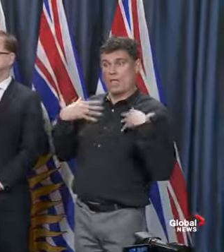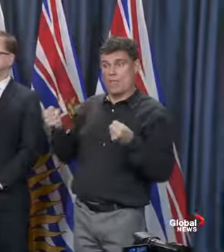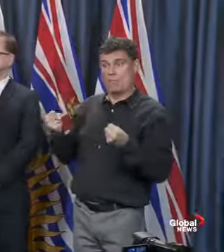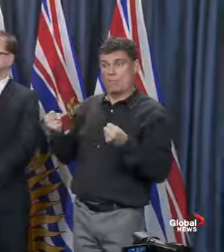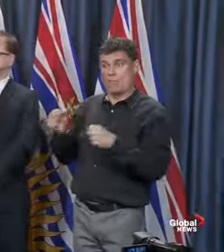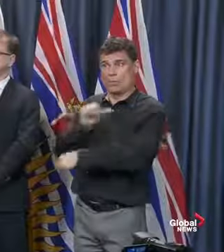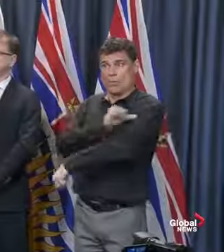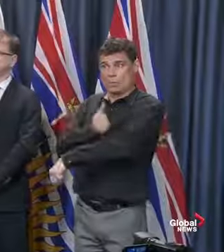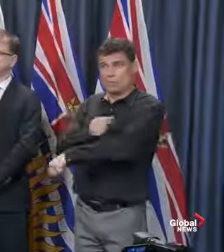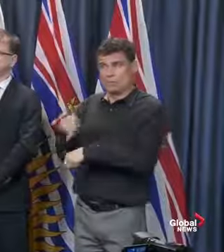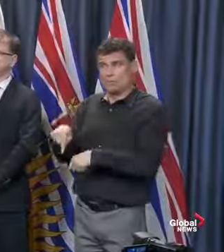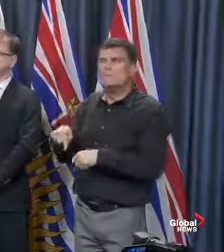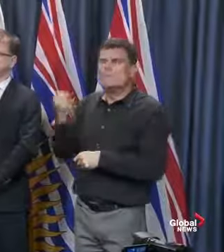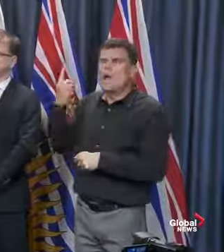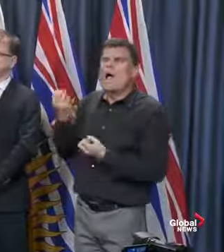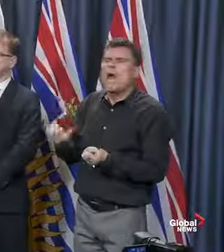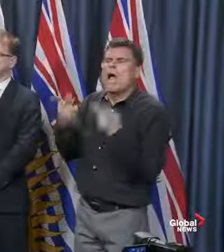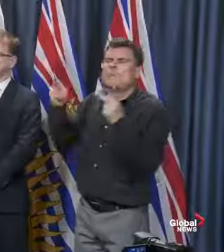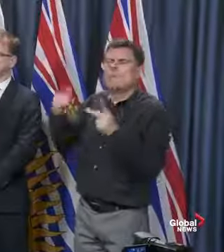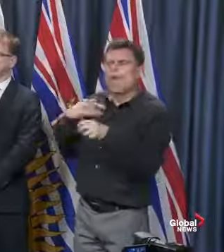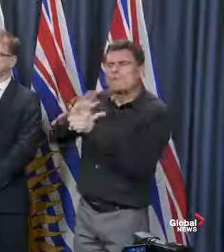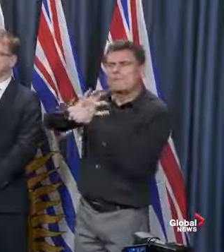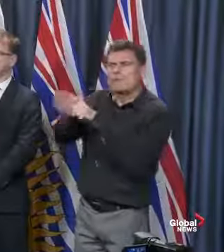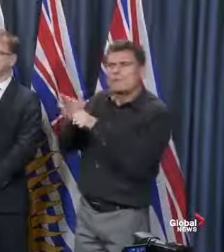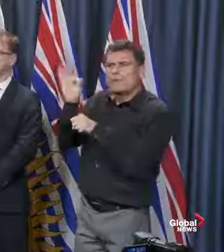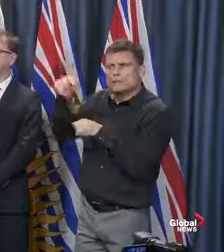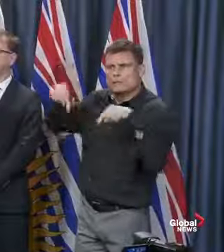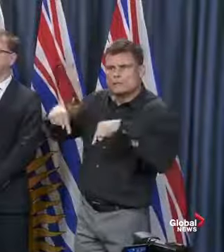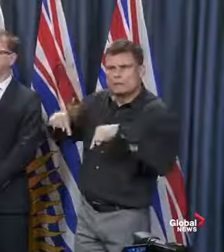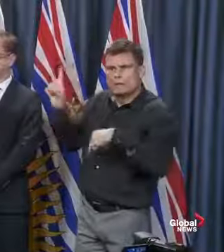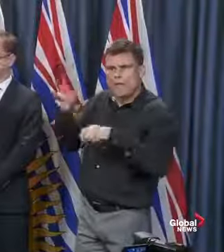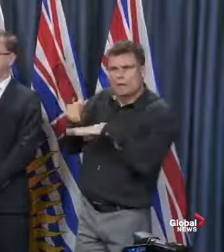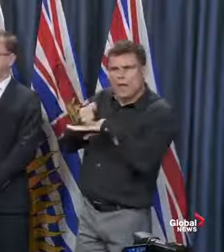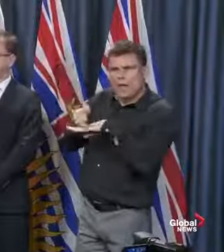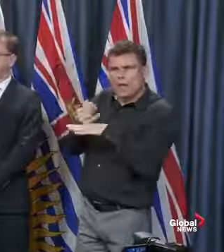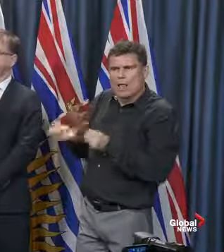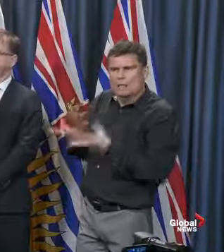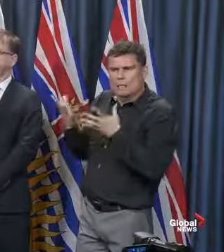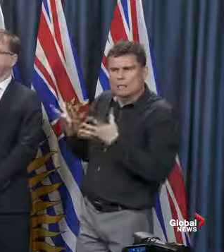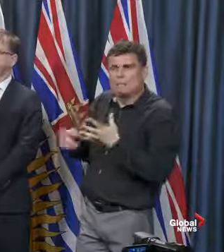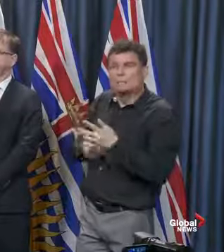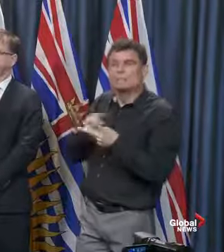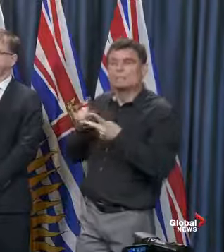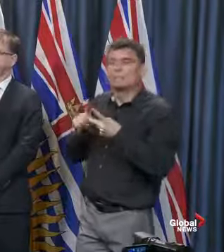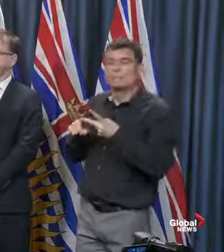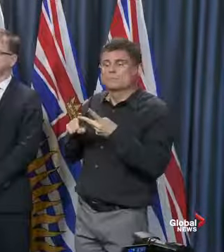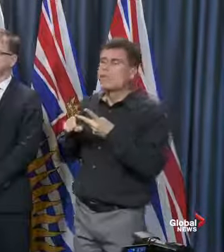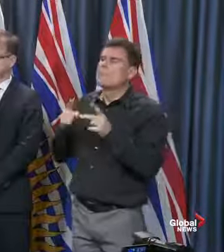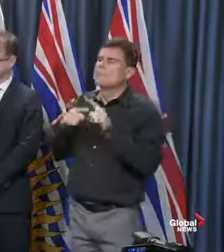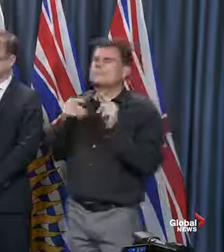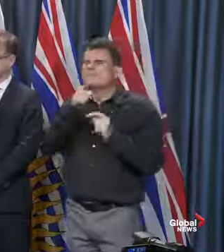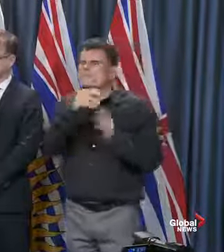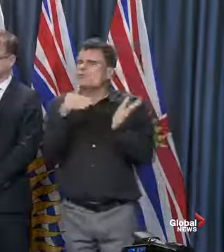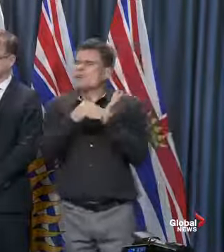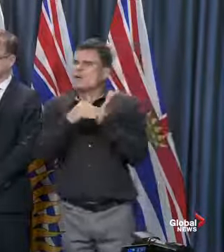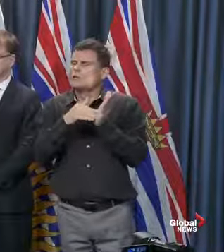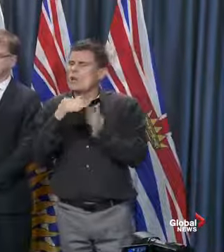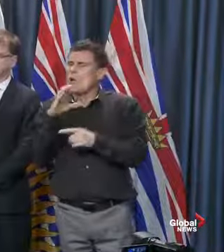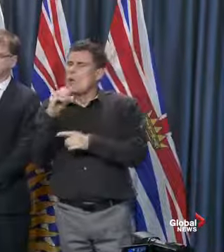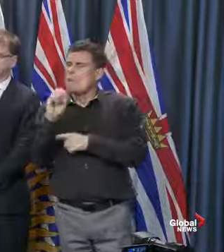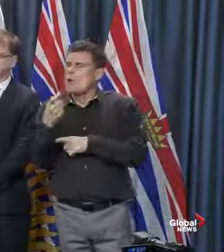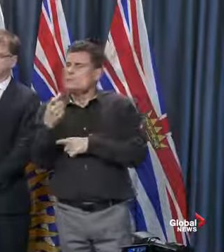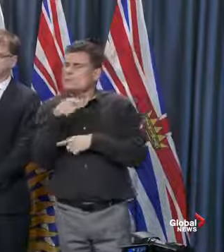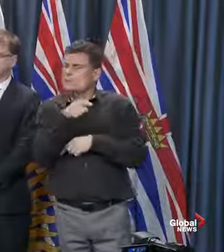they are? And then just going along with that, there was a doctor in the Comox area who did confirm that one of the cases was up there.